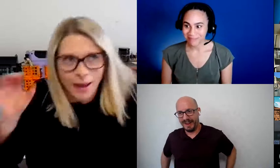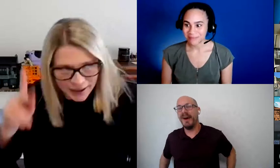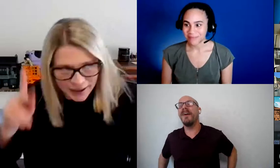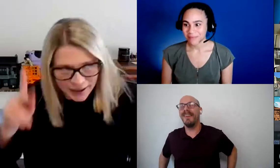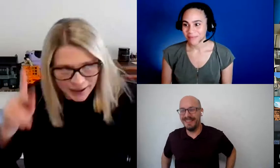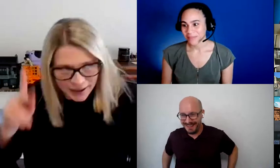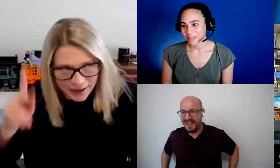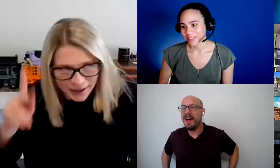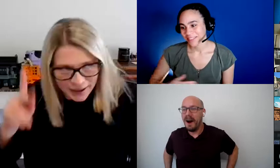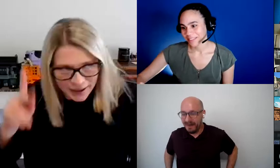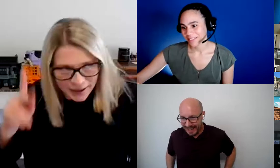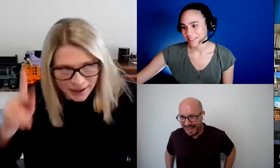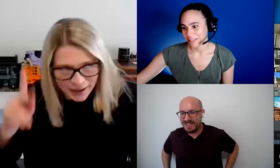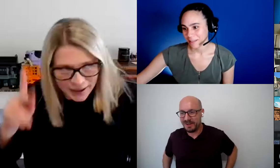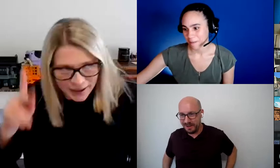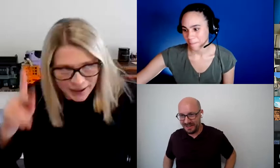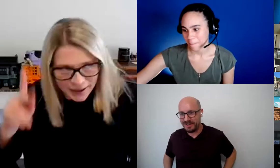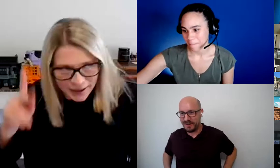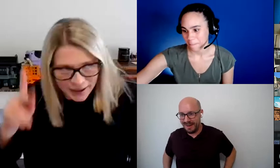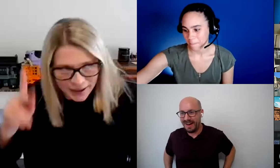Oh, okay. Sure, sure.